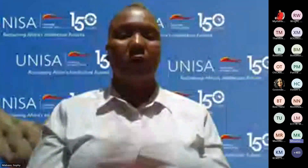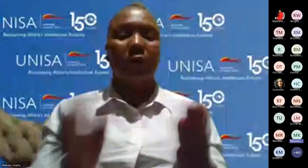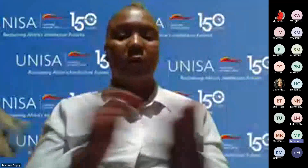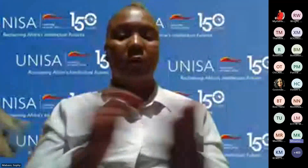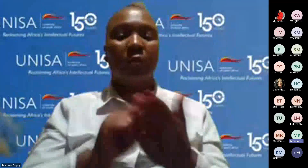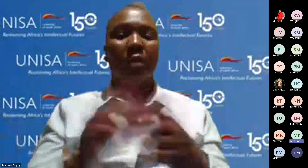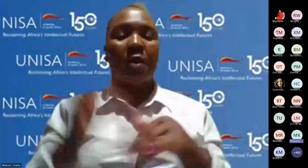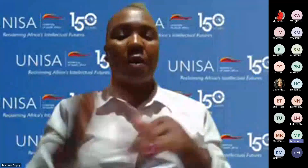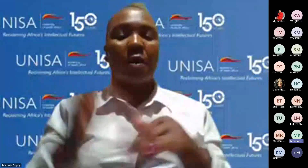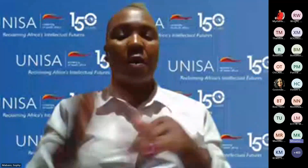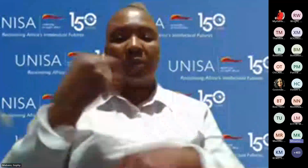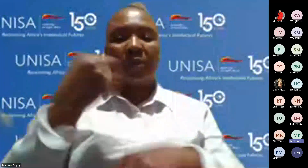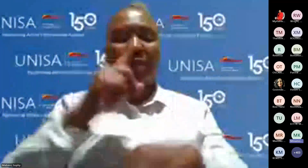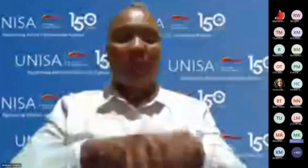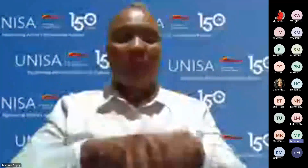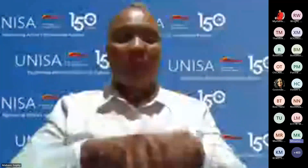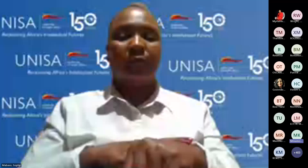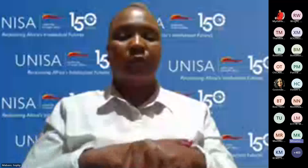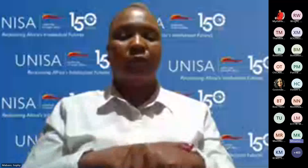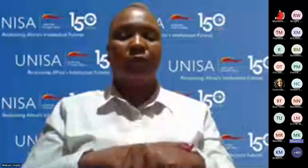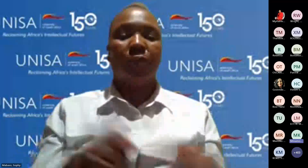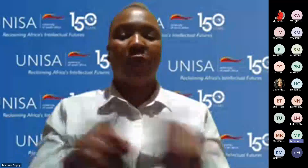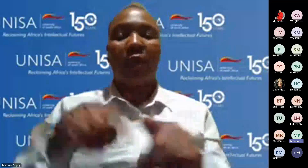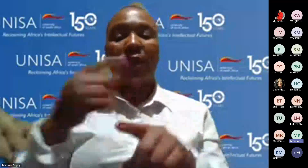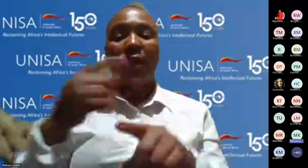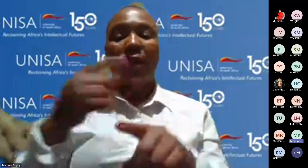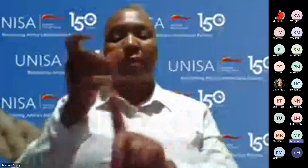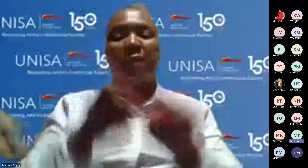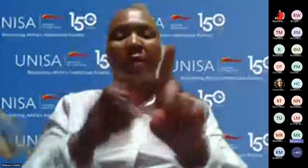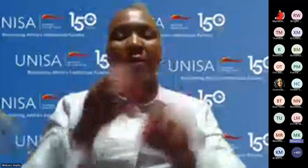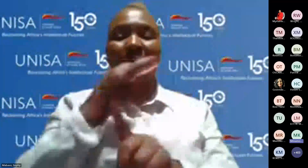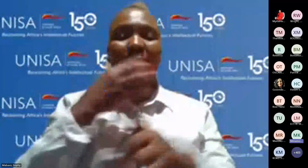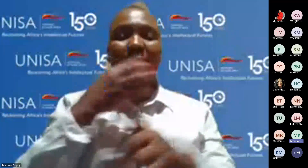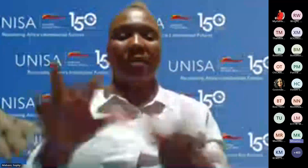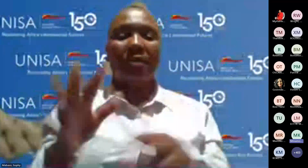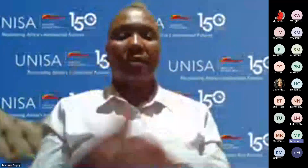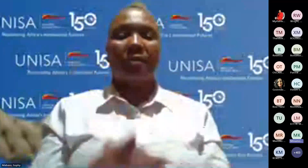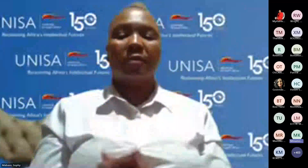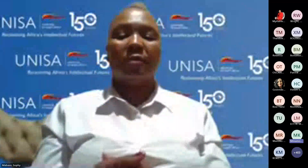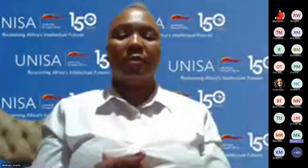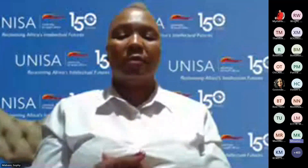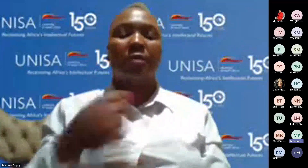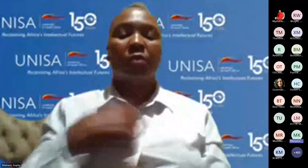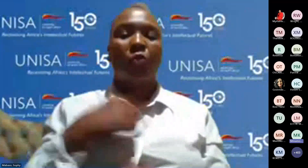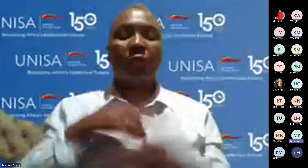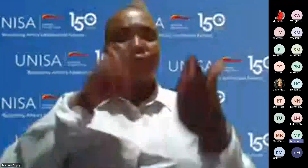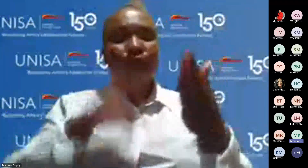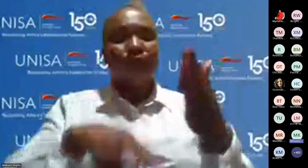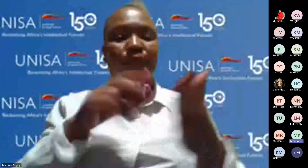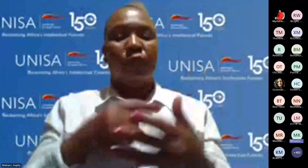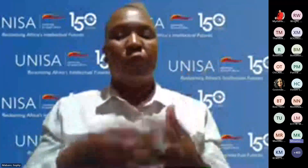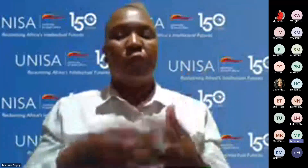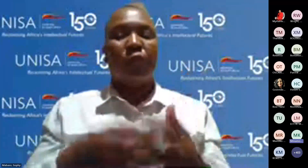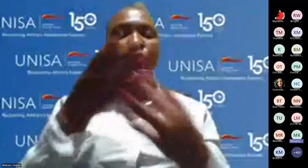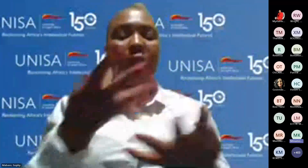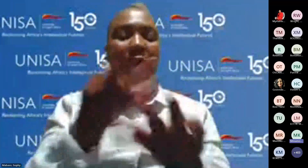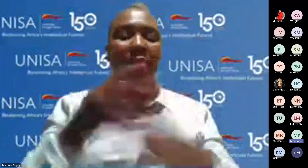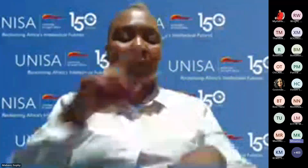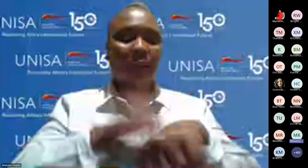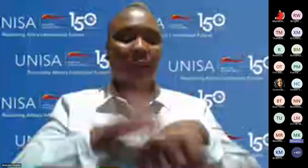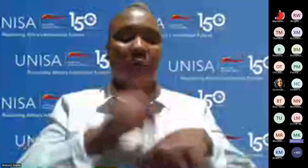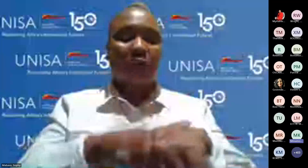exam. As Tando was saying, mine, when I read the instructions through the timetable, it said I will